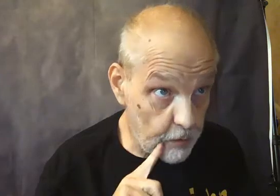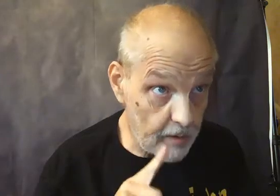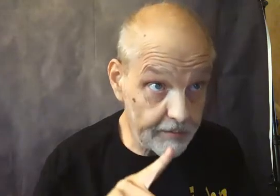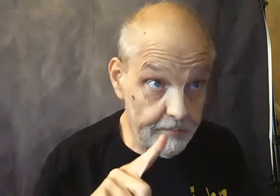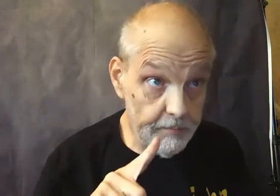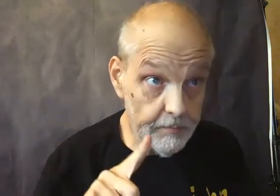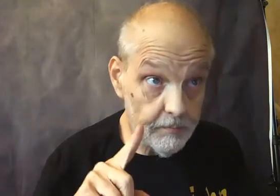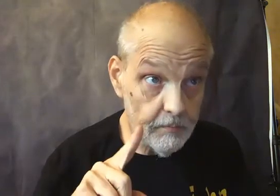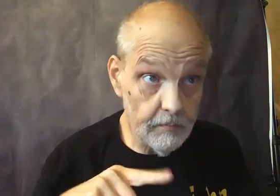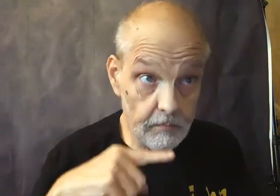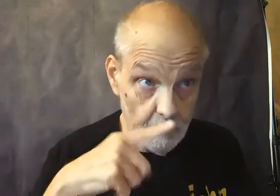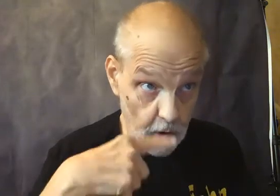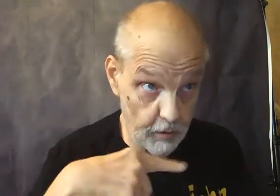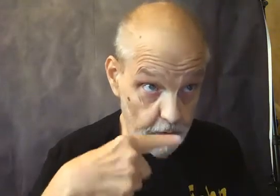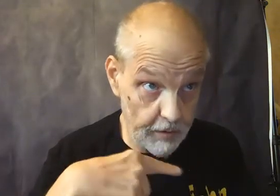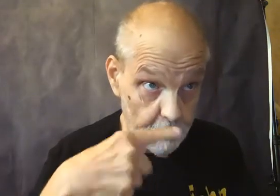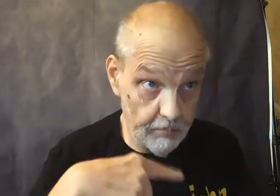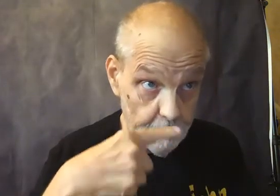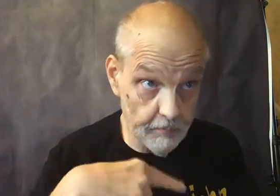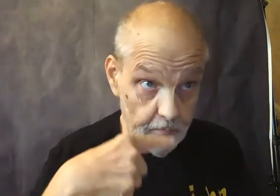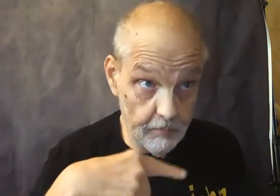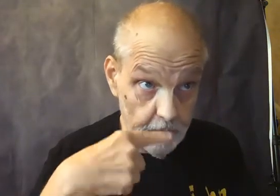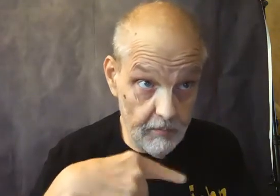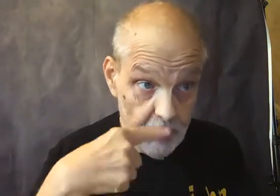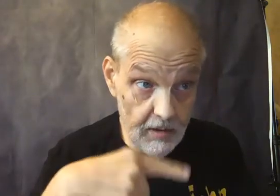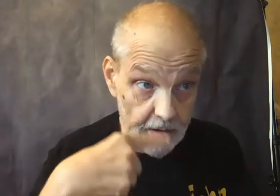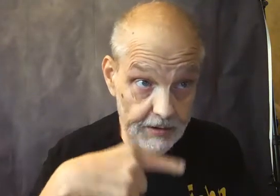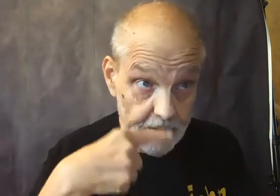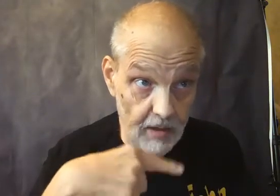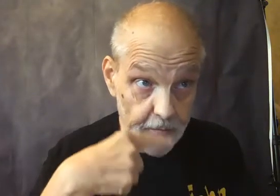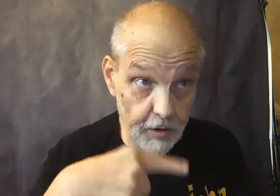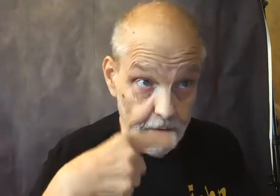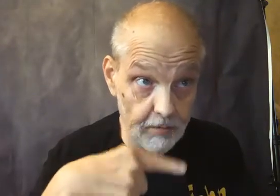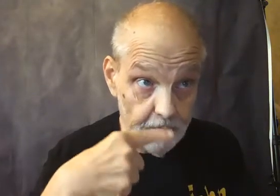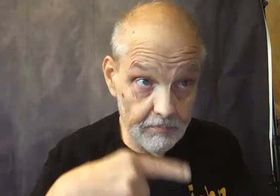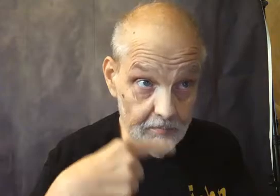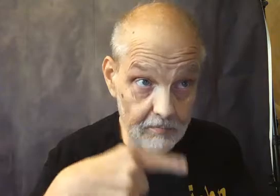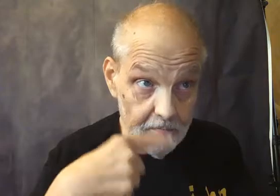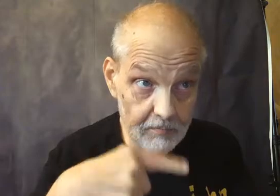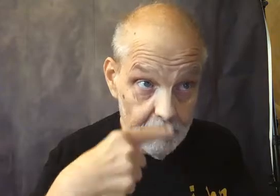deaf? Are you hearing? This is a sign for hearing.